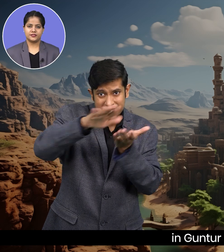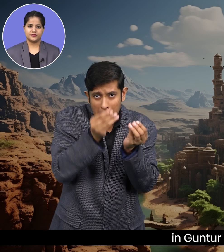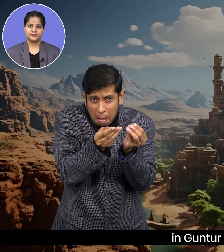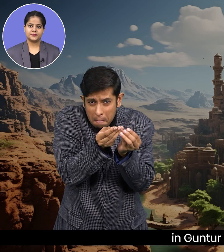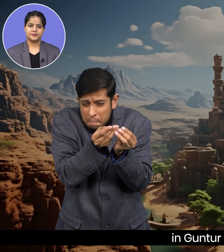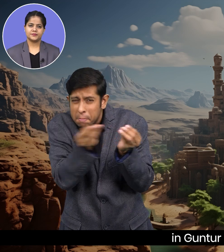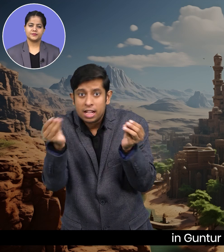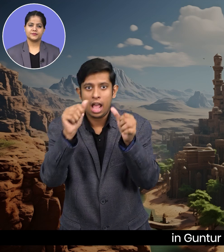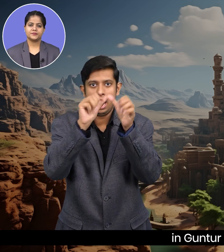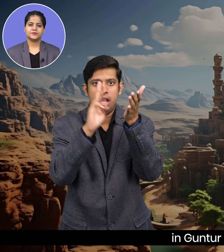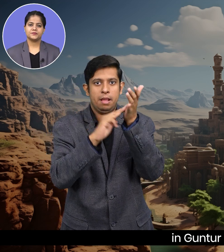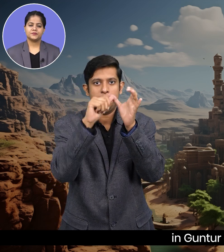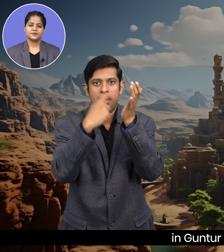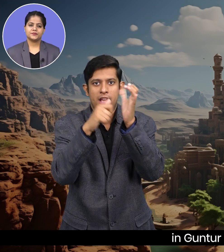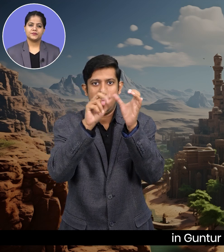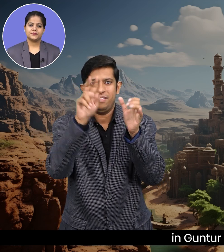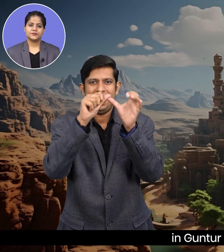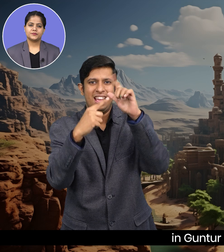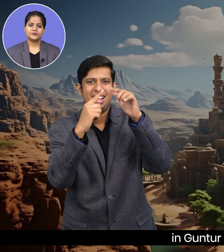district.